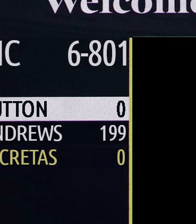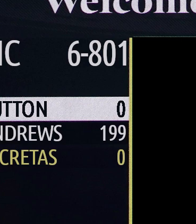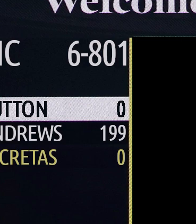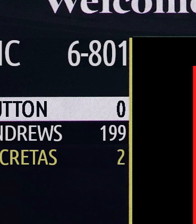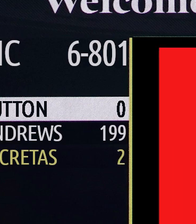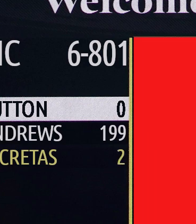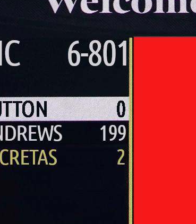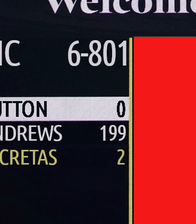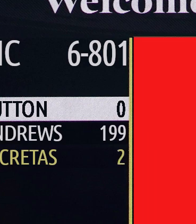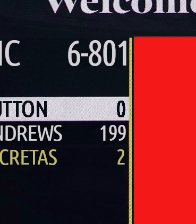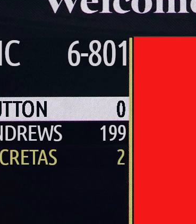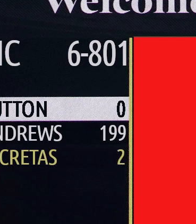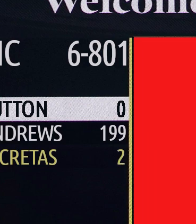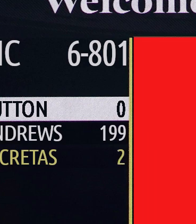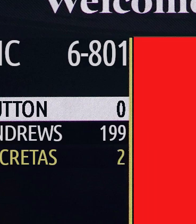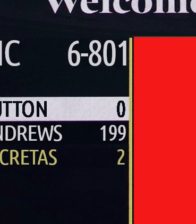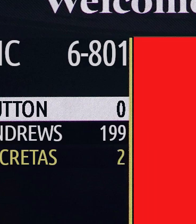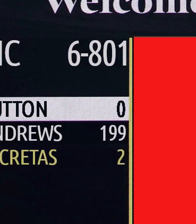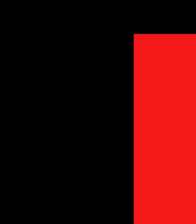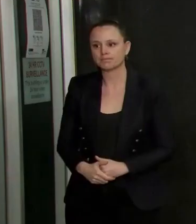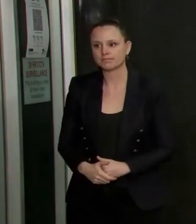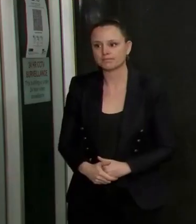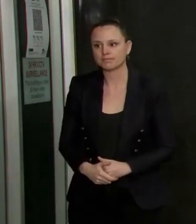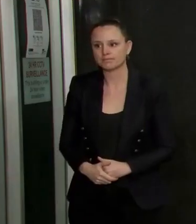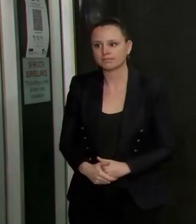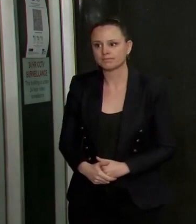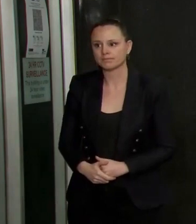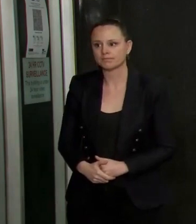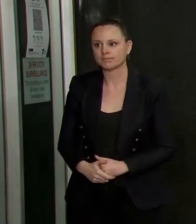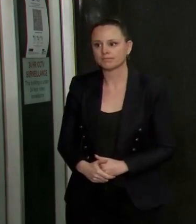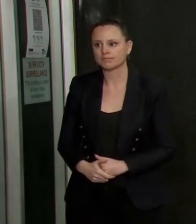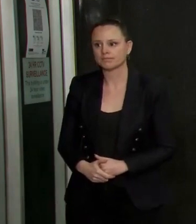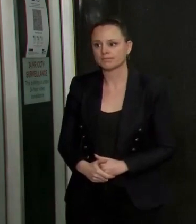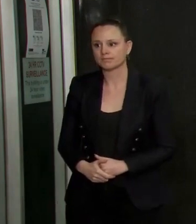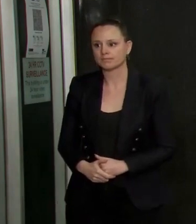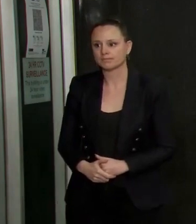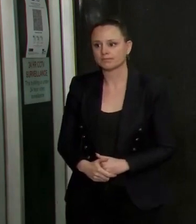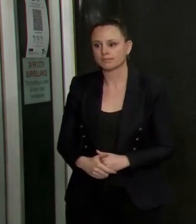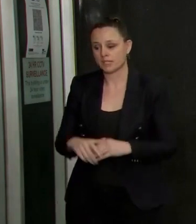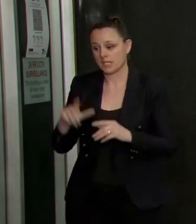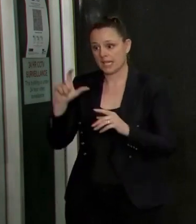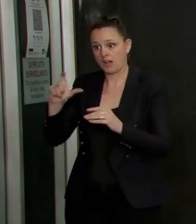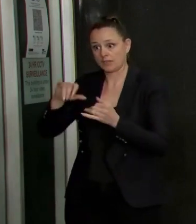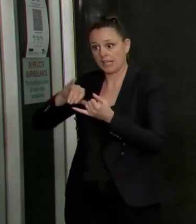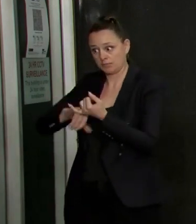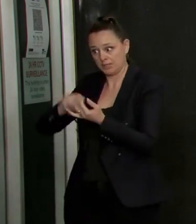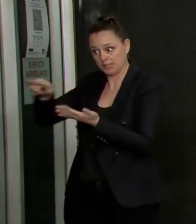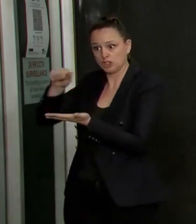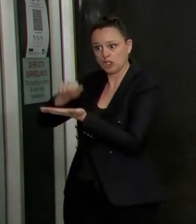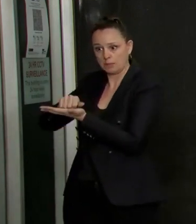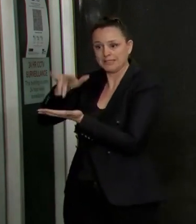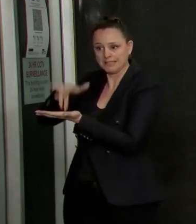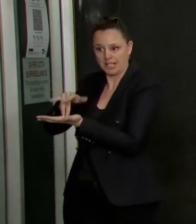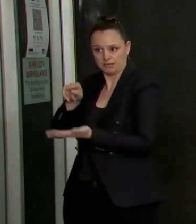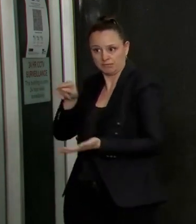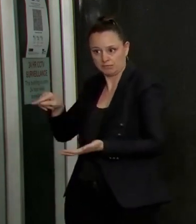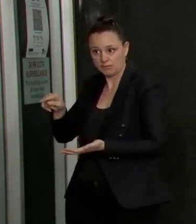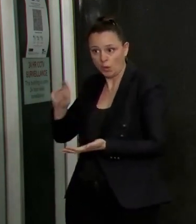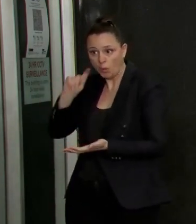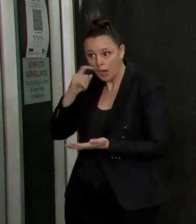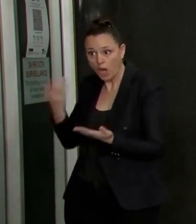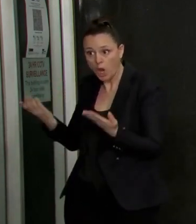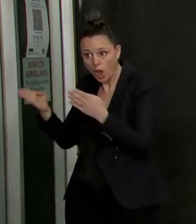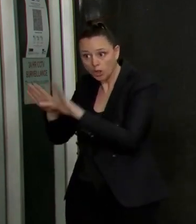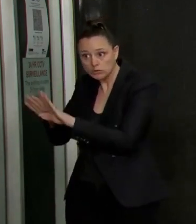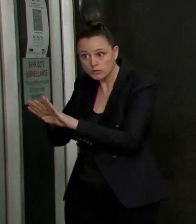just got the grass stains out of those trousers. Oh, and it seems the captain isn't happy with the decision. He's